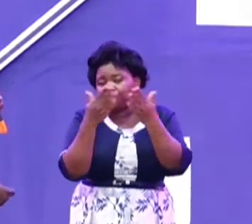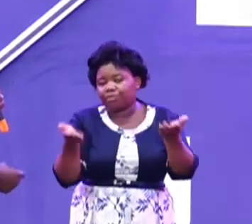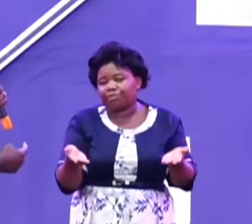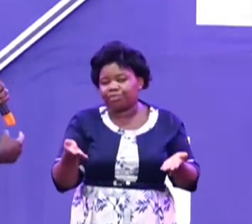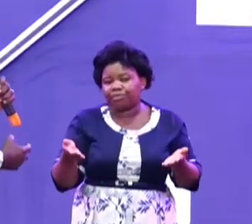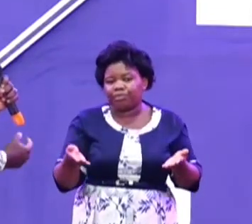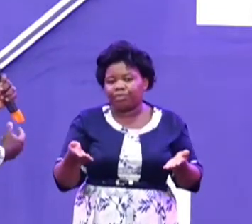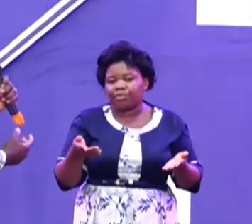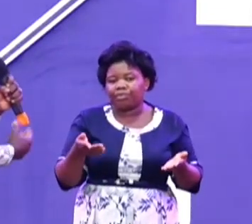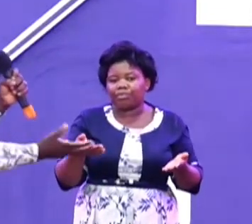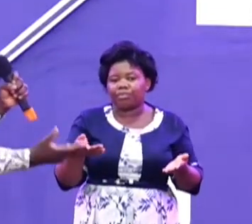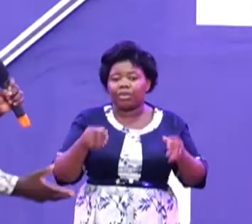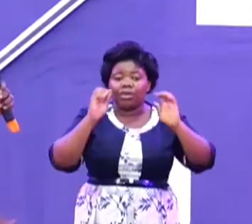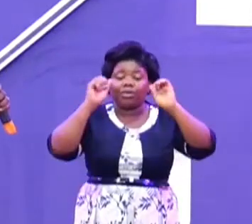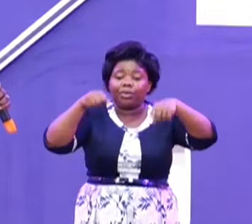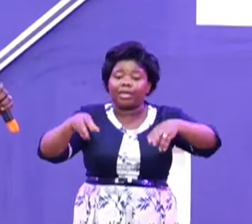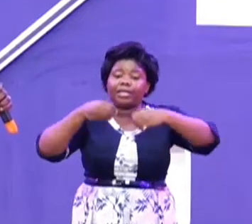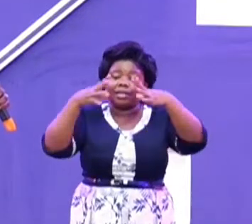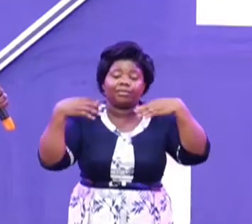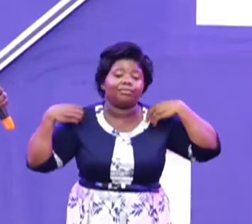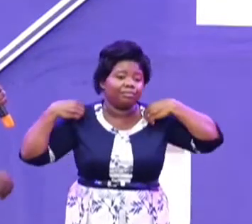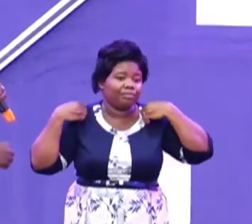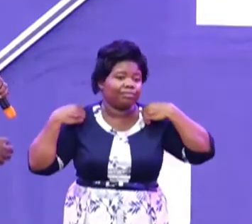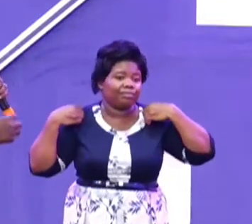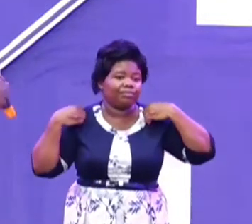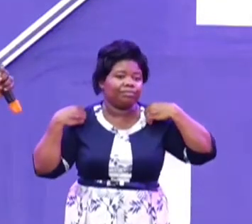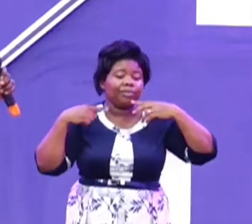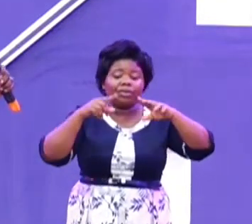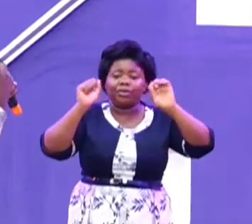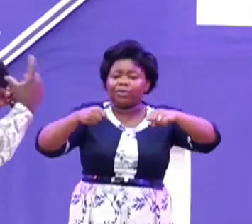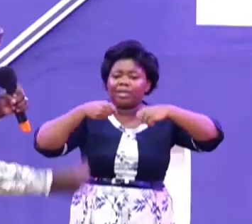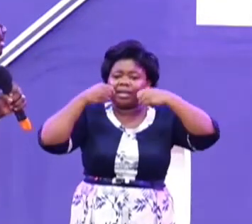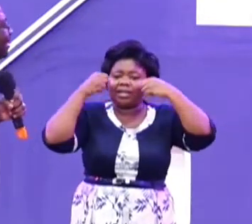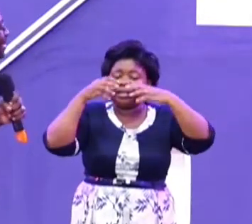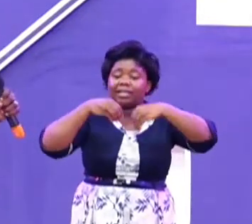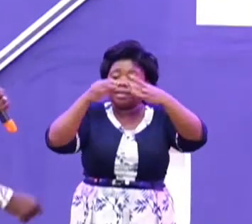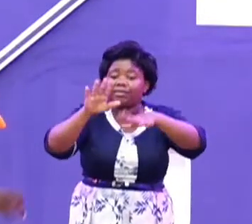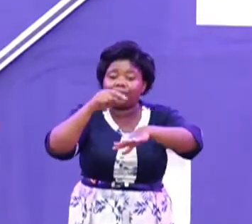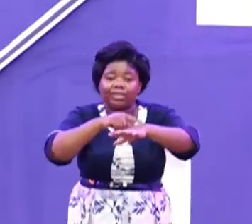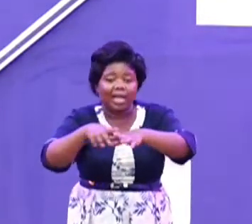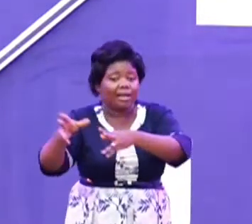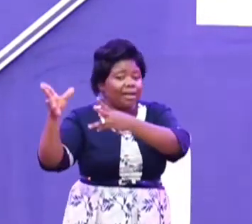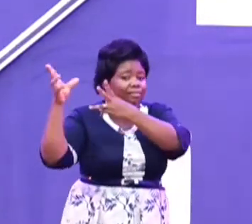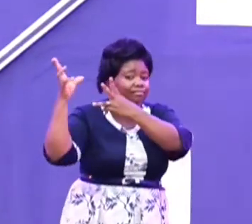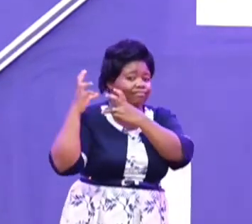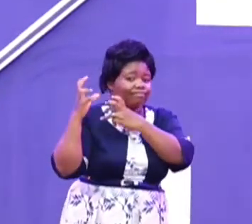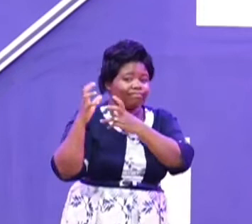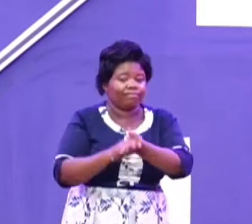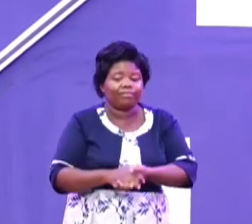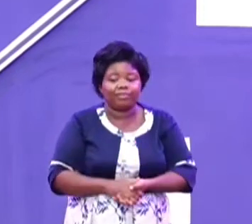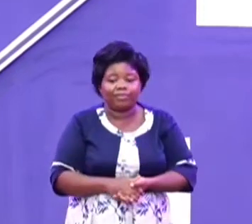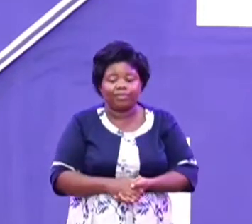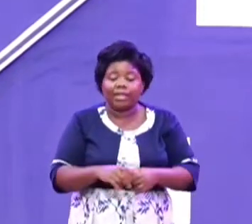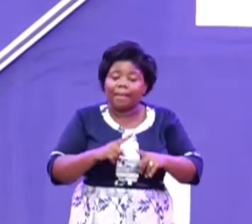You may give a cloth. You can give your time to listen. osobola kuwayo obudde bw'okuwuliriza.